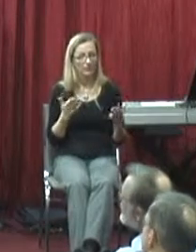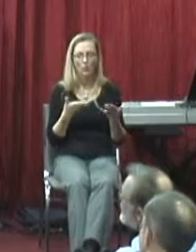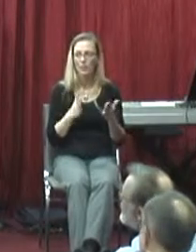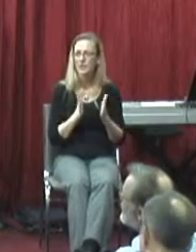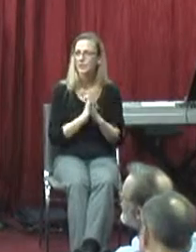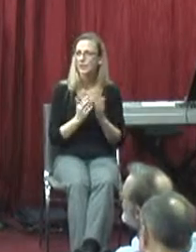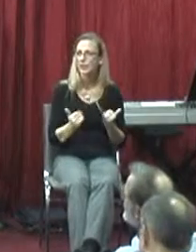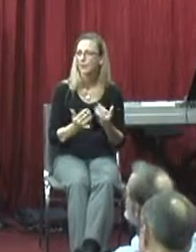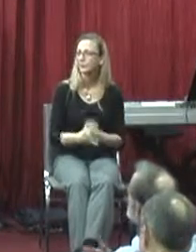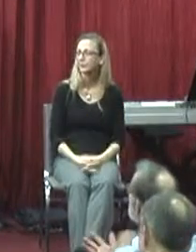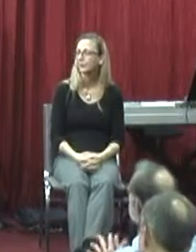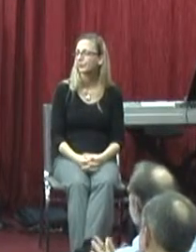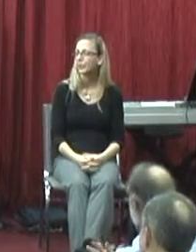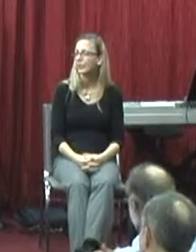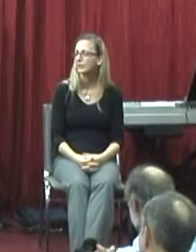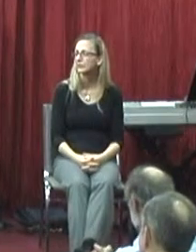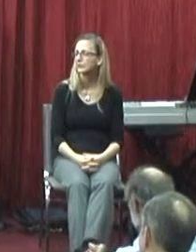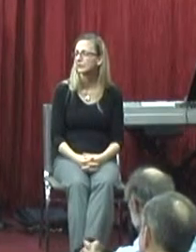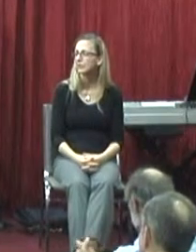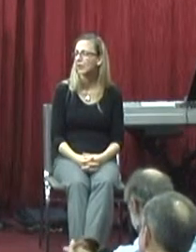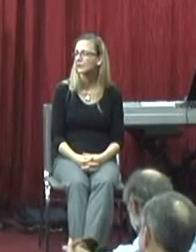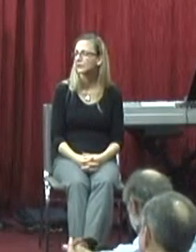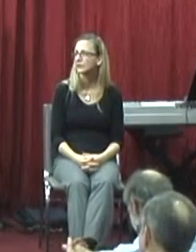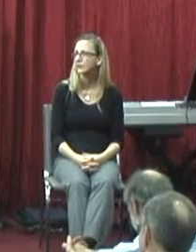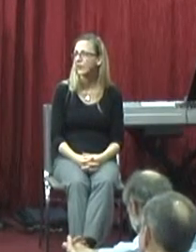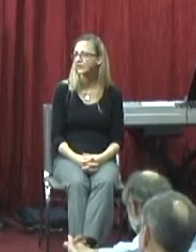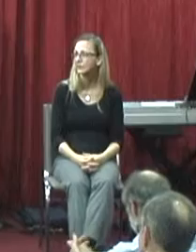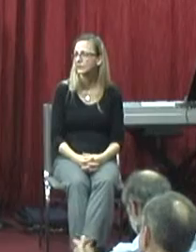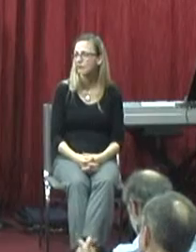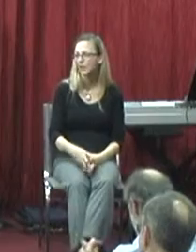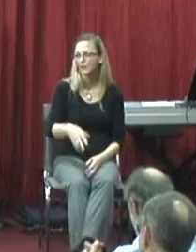pray. So, Father, first we just come